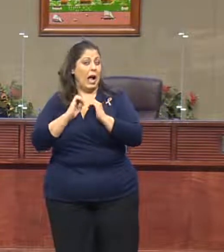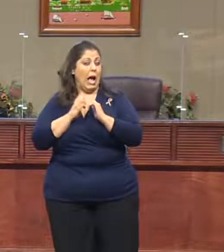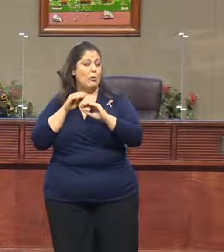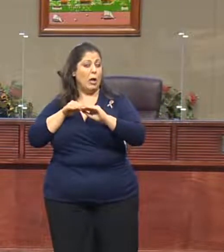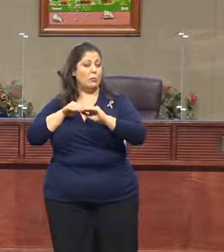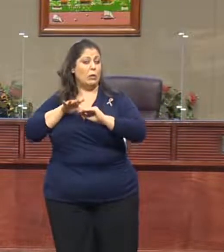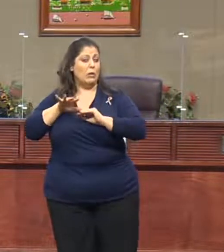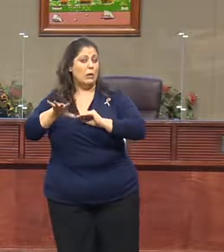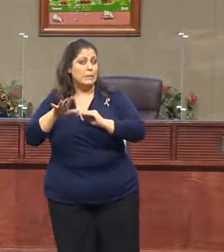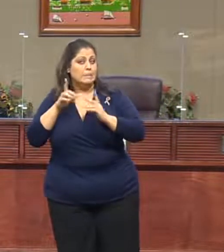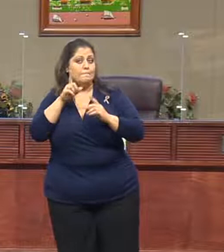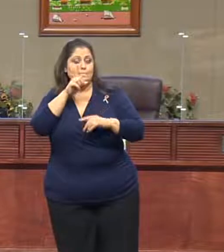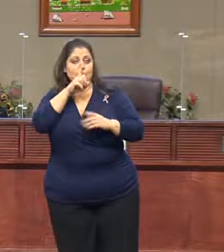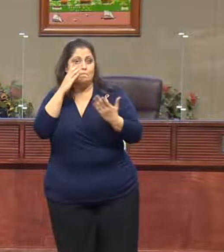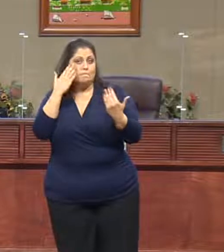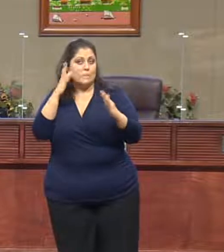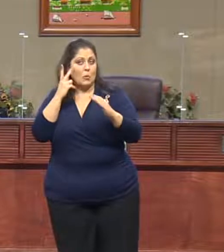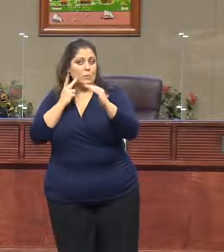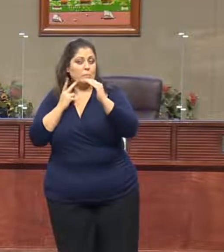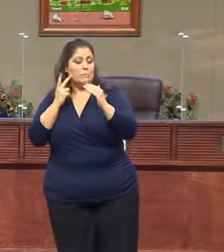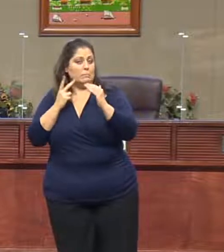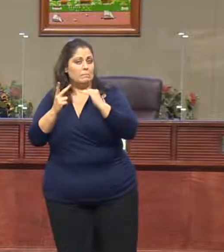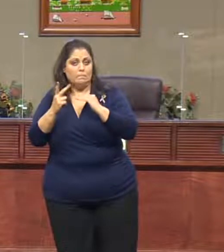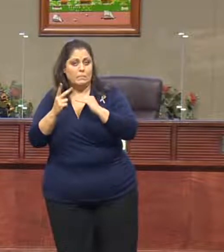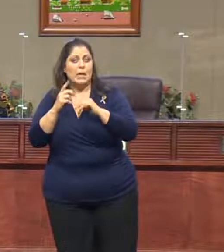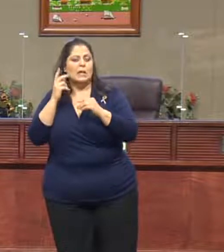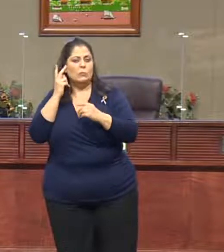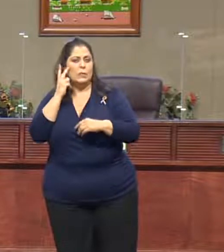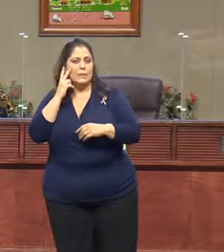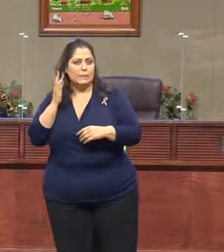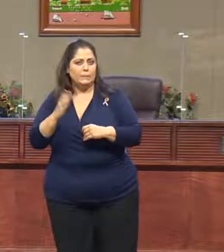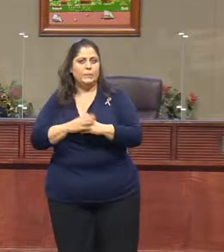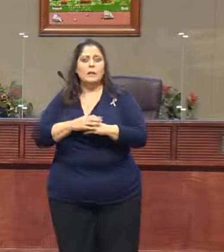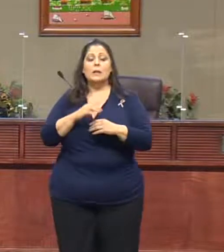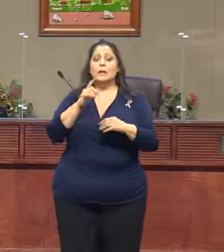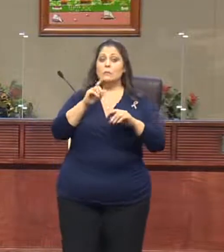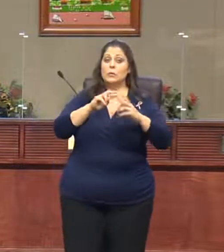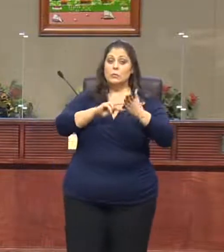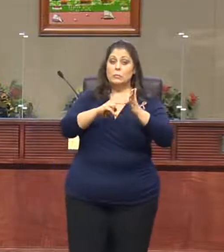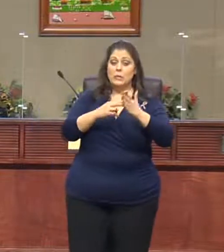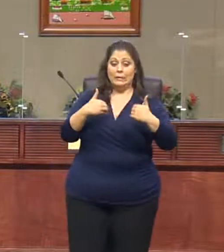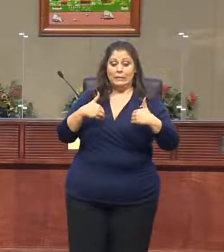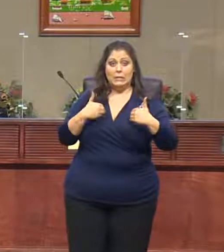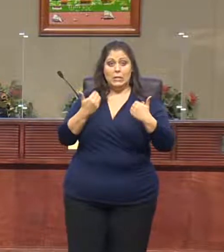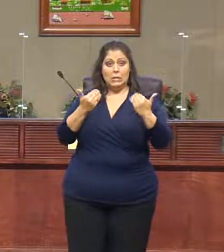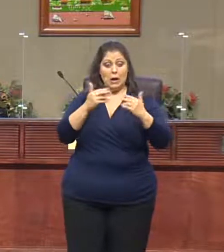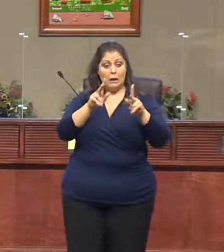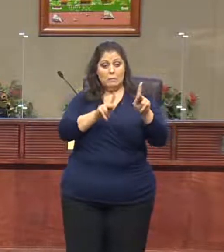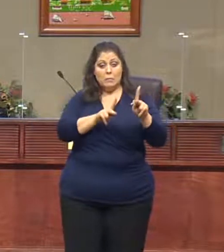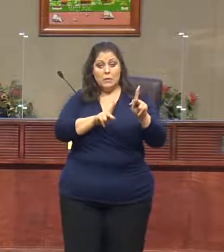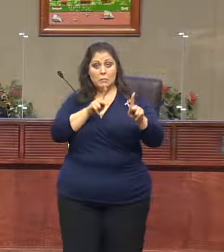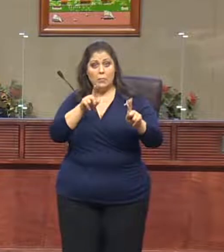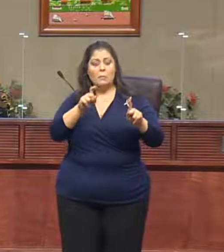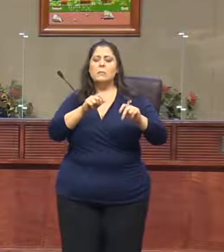But also, it is important that we continue to vaccinate the younger segment of the population to prevent that